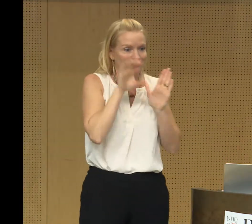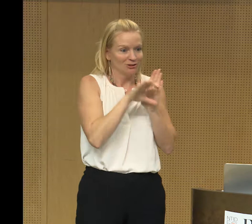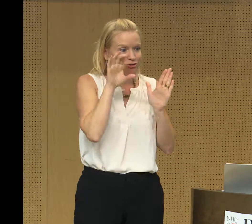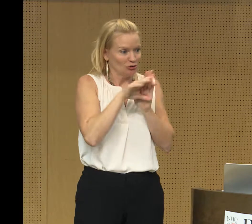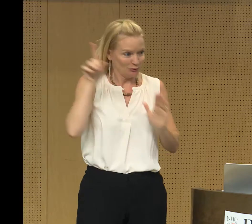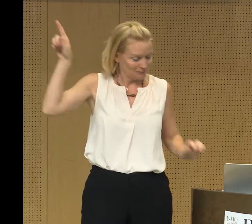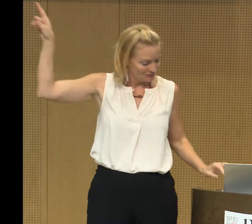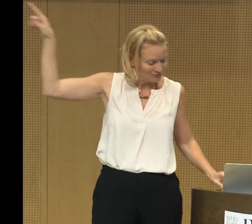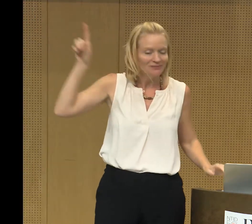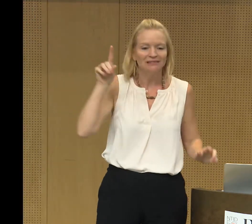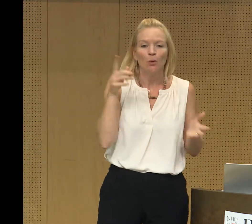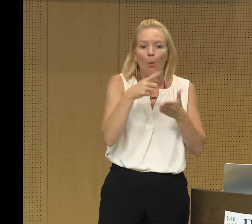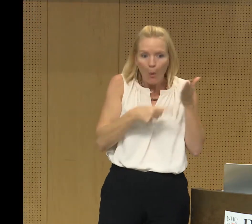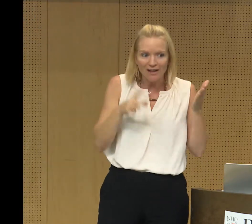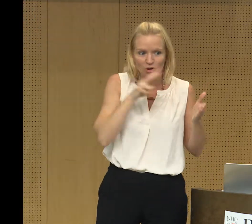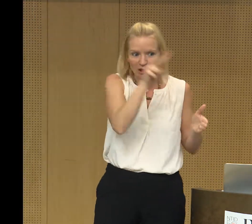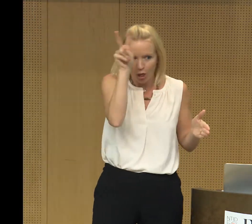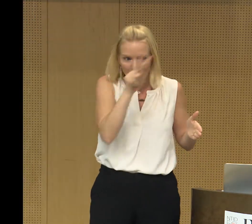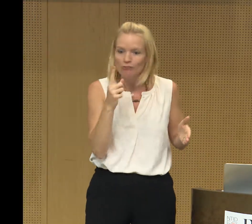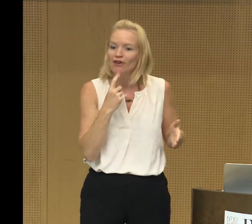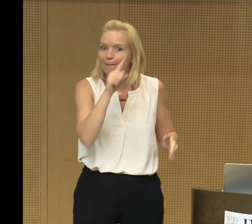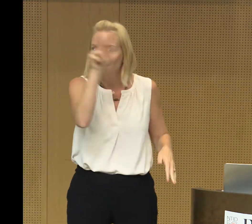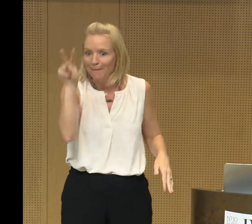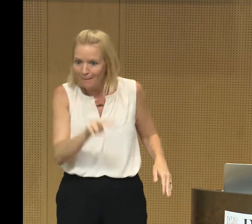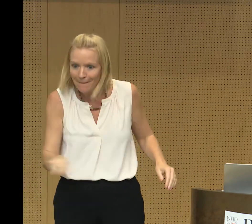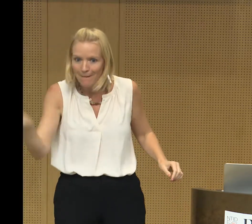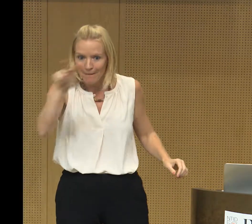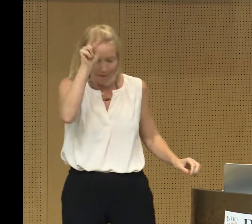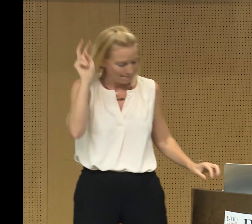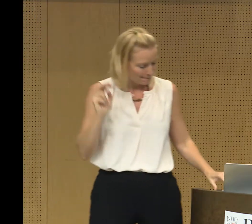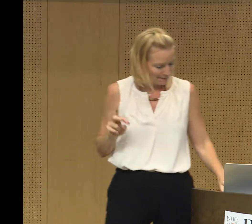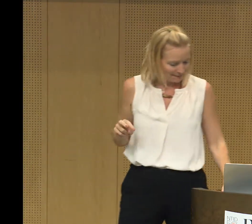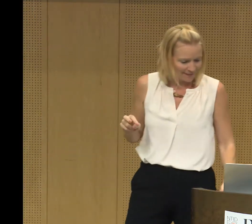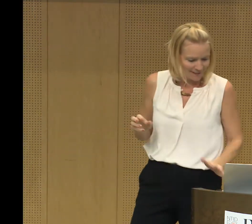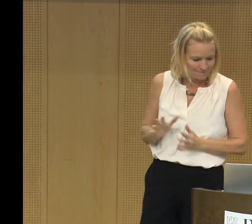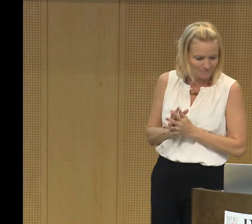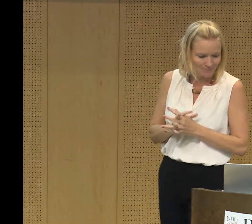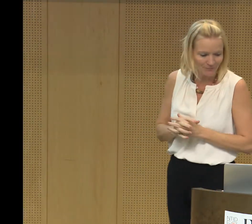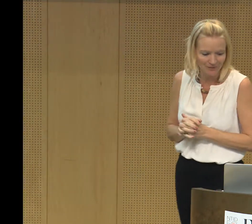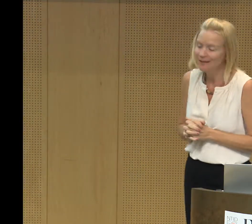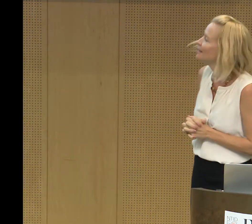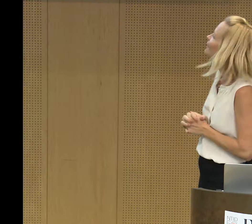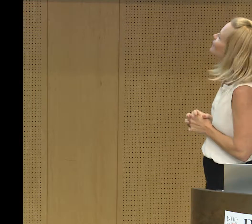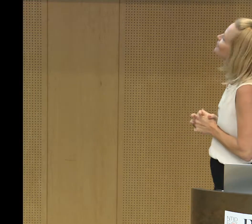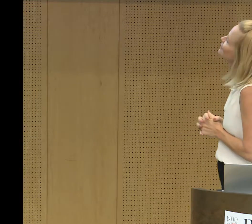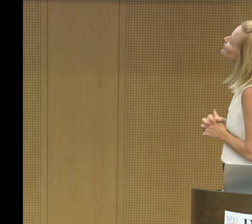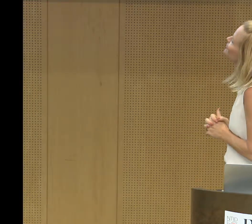So this is the baby, the picture of the baby, and the red dots are where the baby was looking.